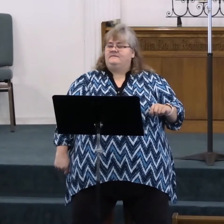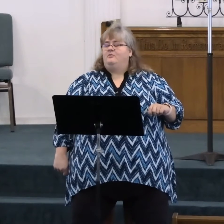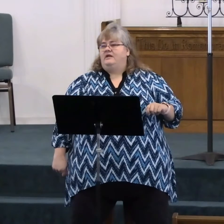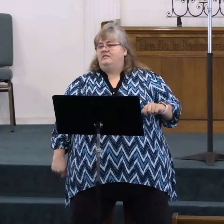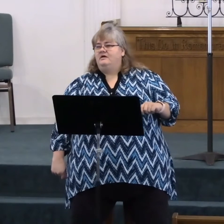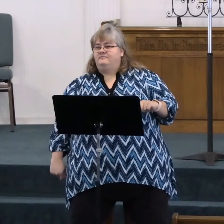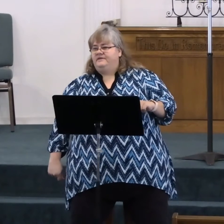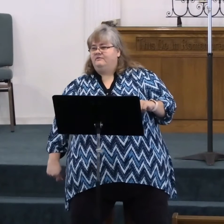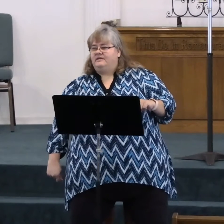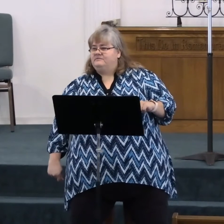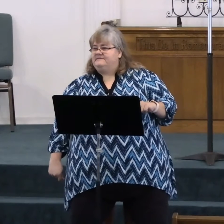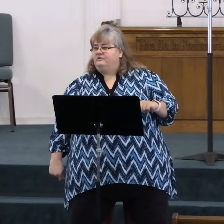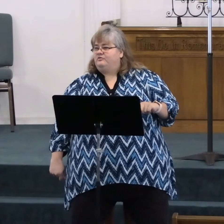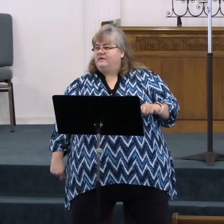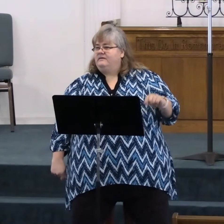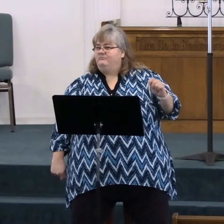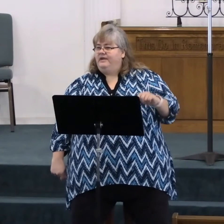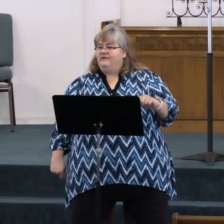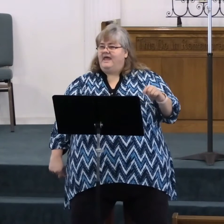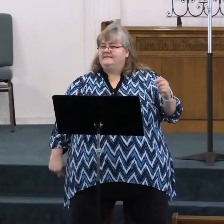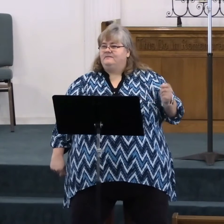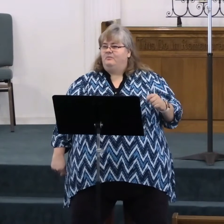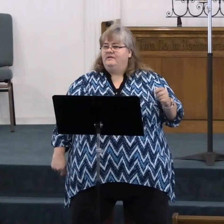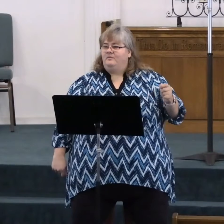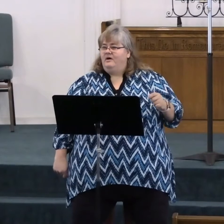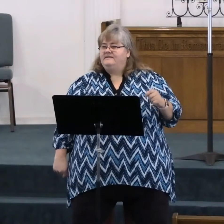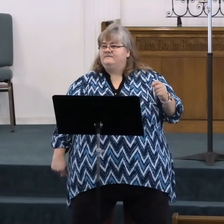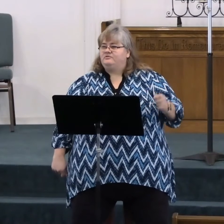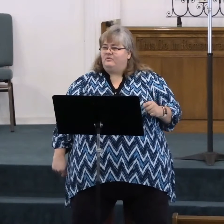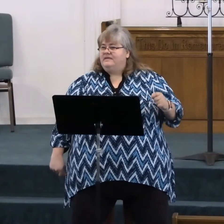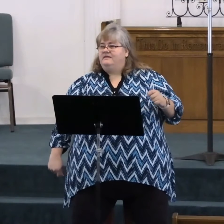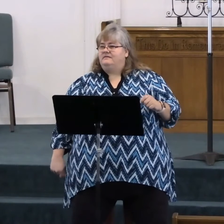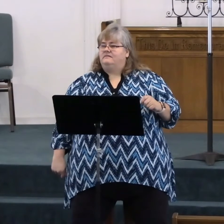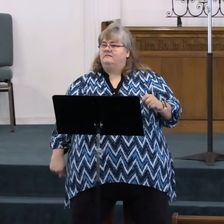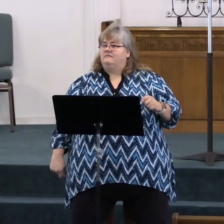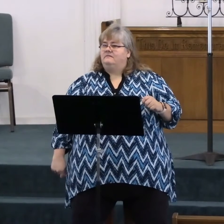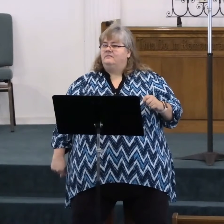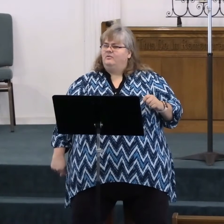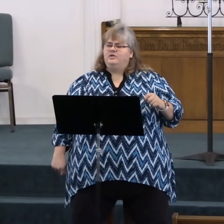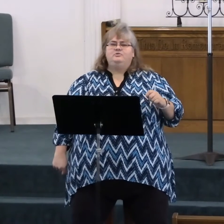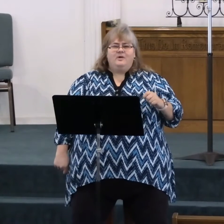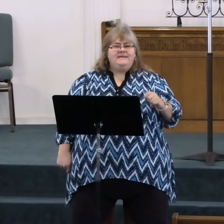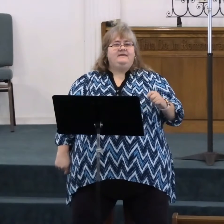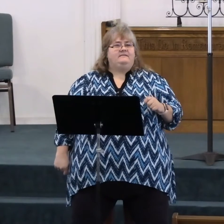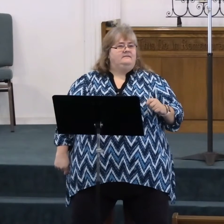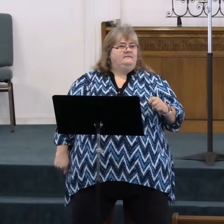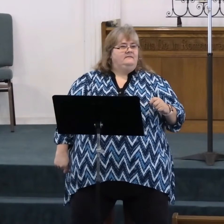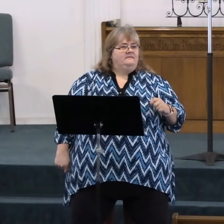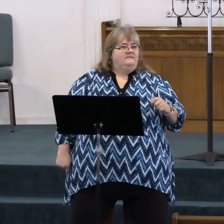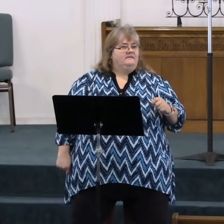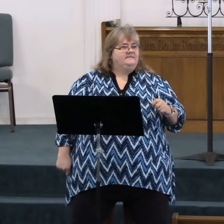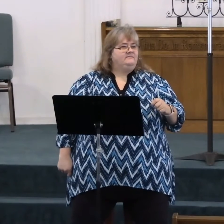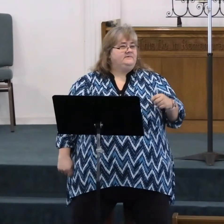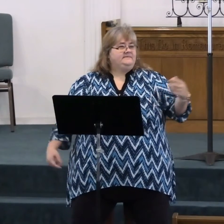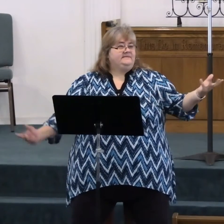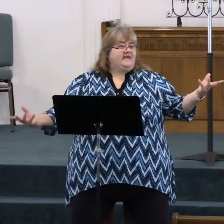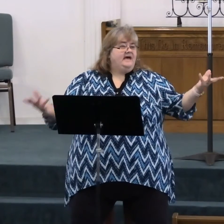someone I love dearly was sitting there drinking beer, and I asked him what it was he was drinking. "What are you drinking?" Because it was disguised.